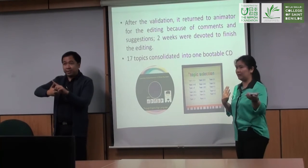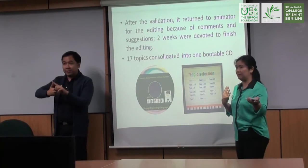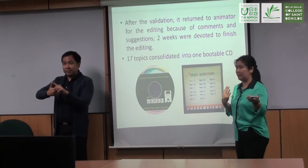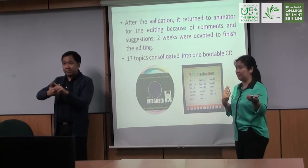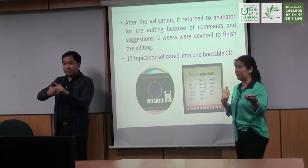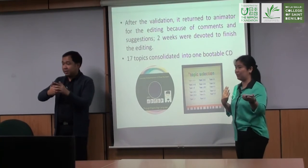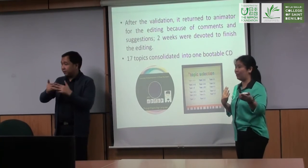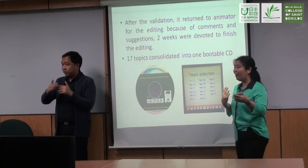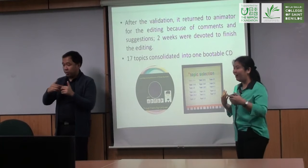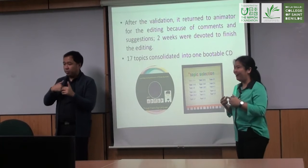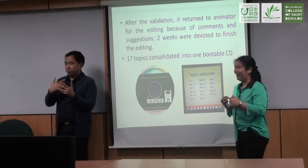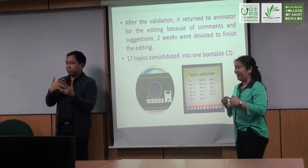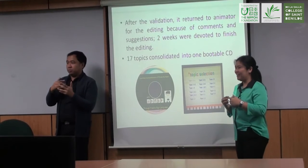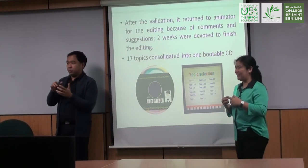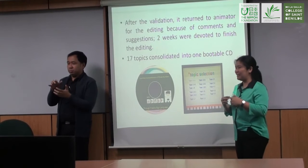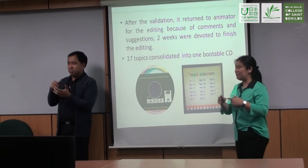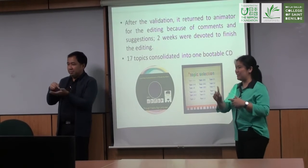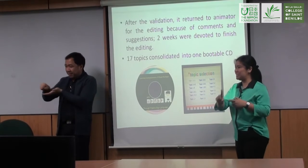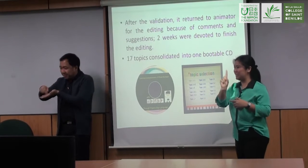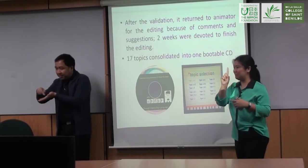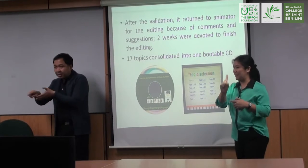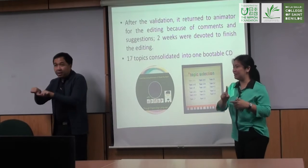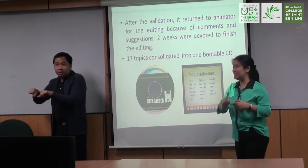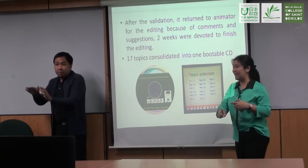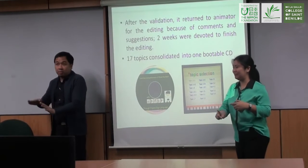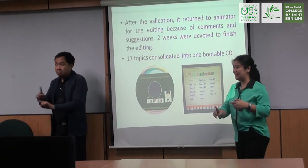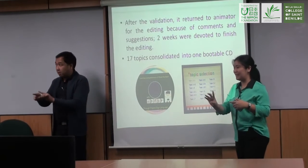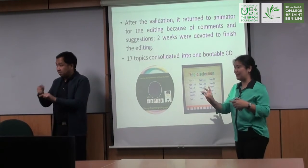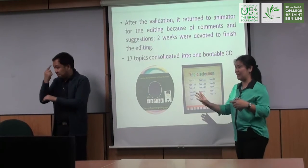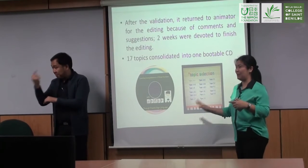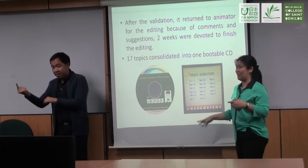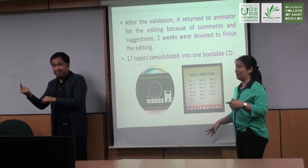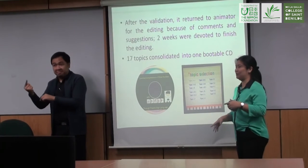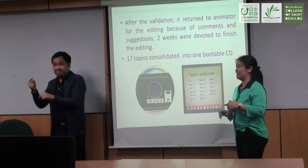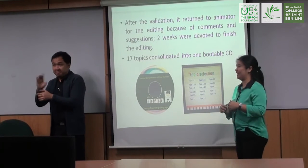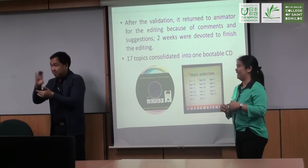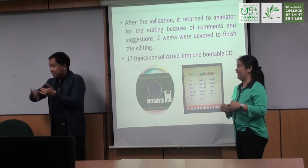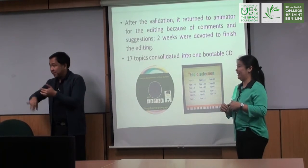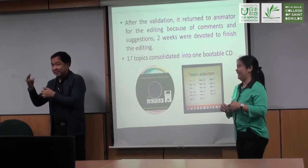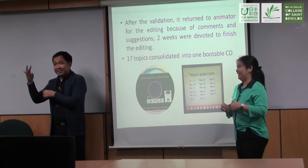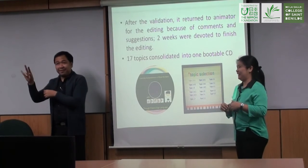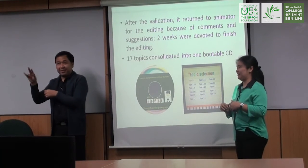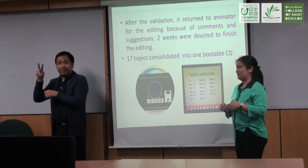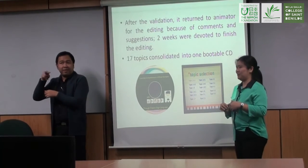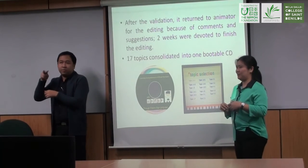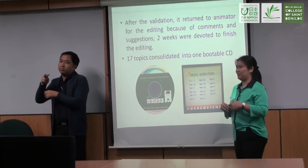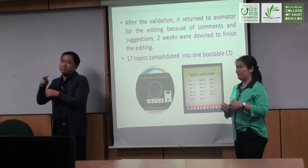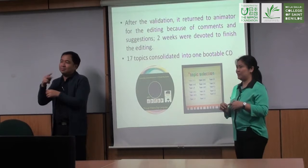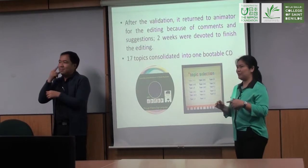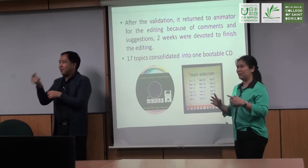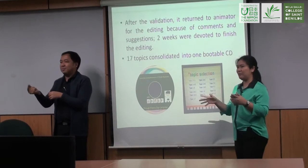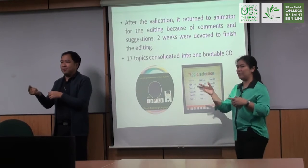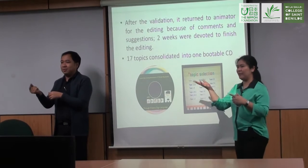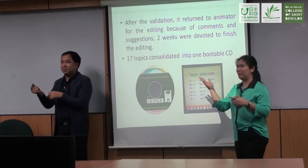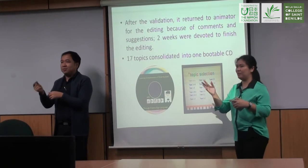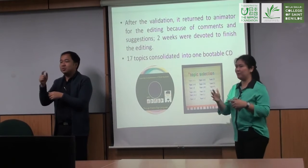pay an animator, he cannot finish it by himself, the 17 videos. So, just